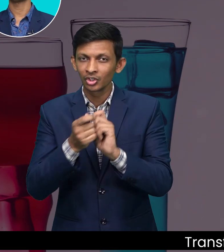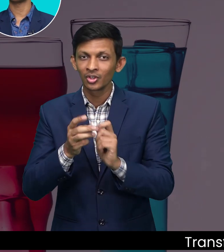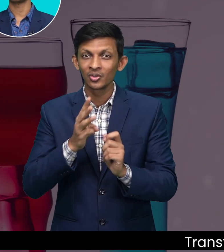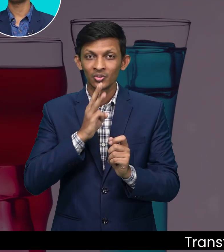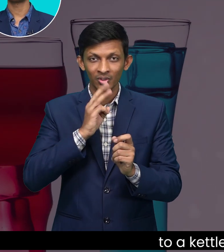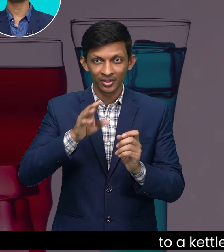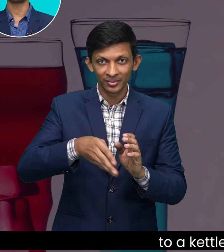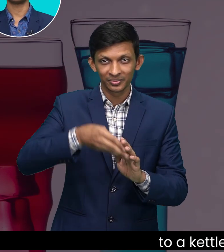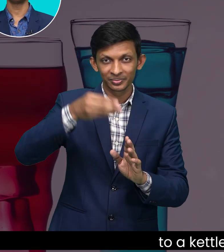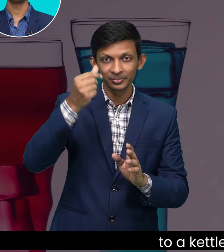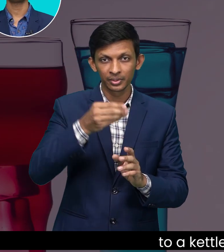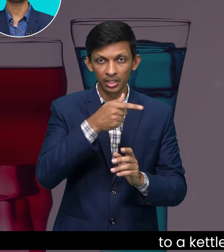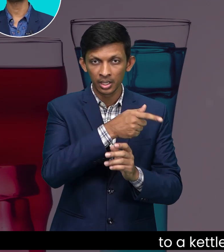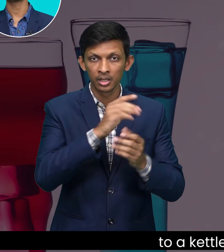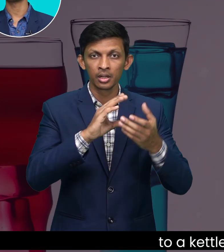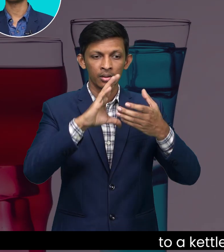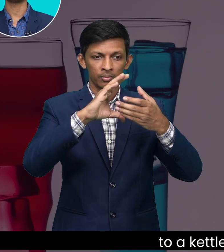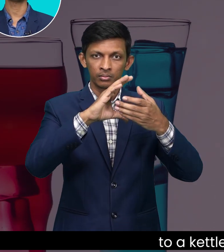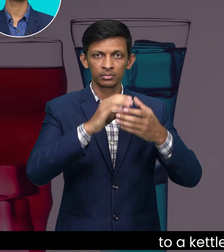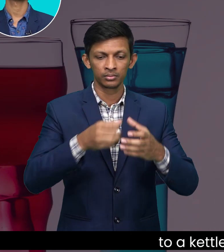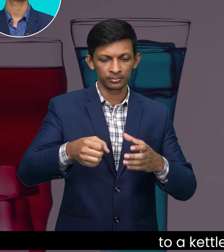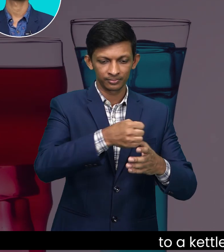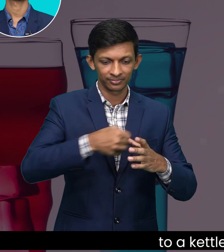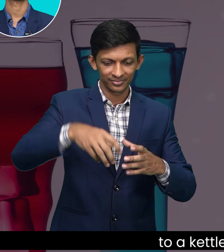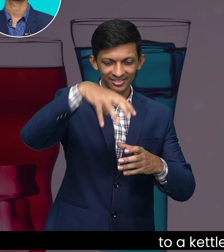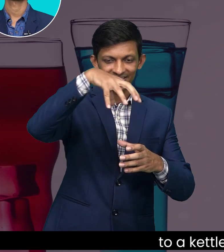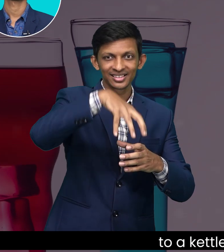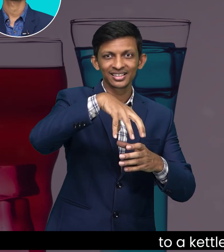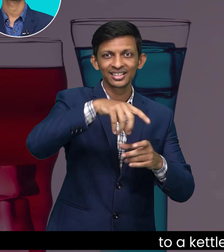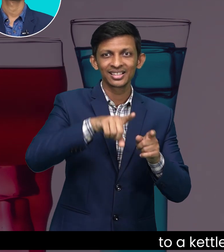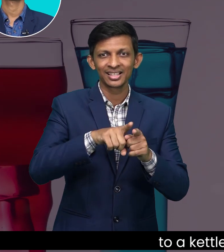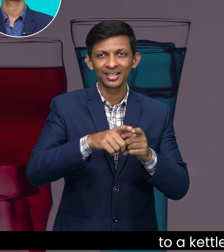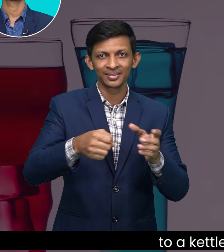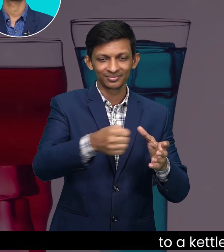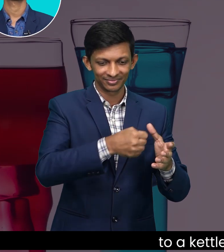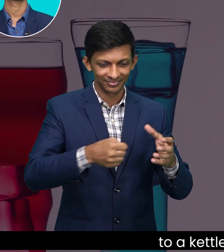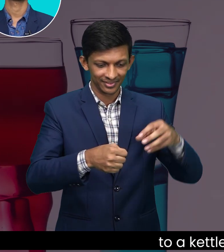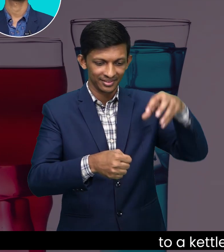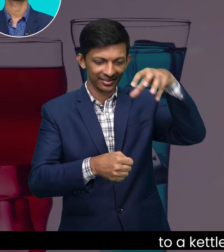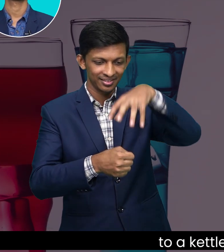Transfer this liquid to a kettle and close its lid.